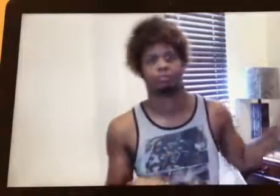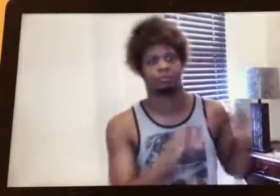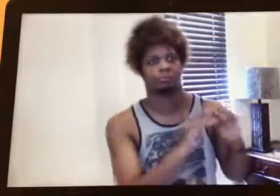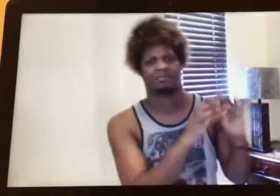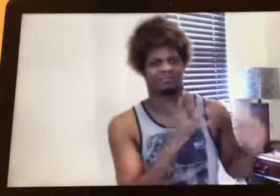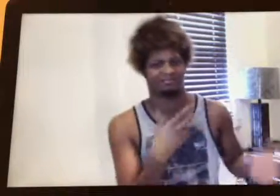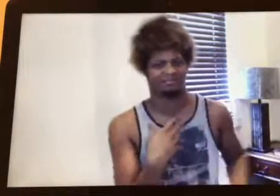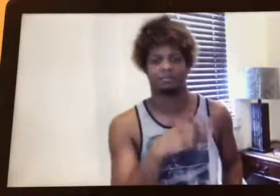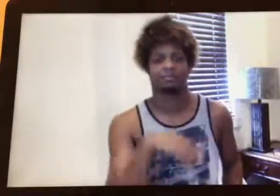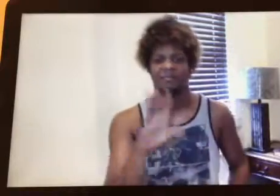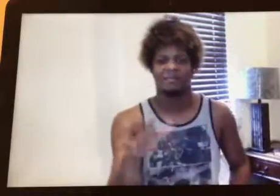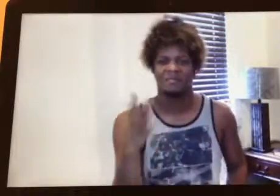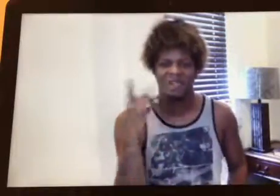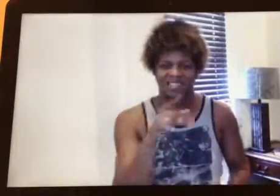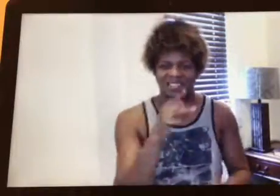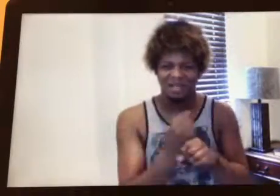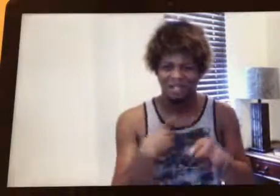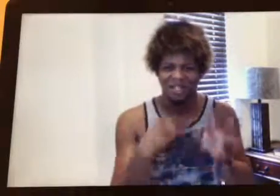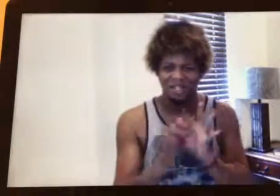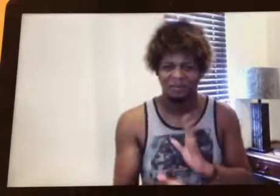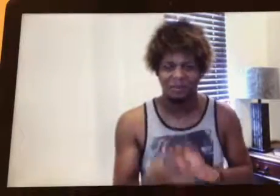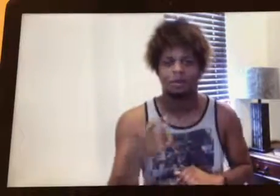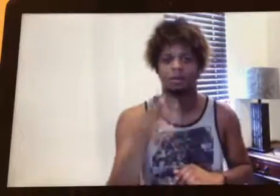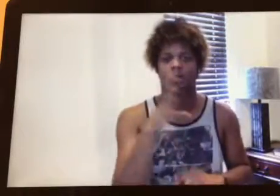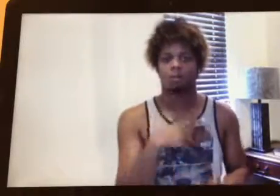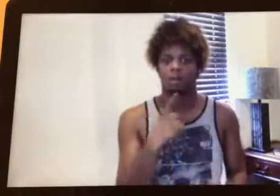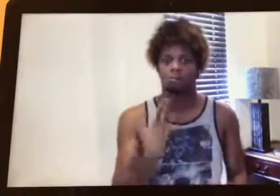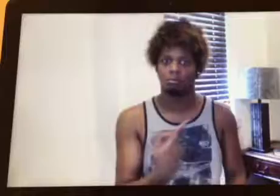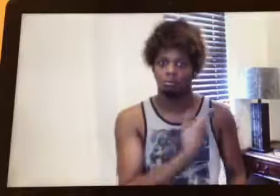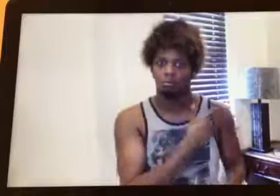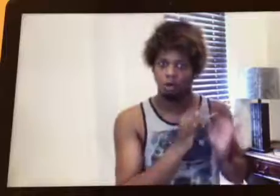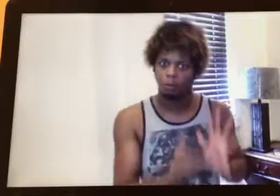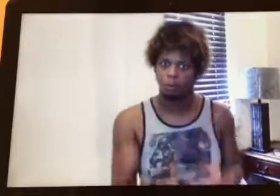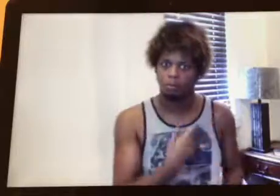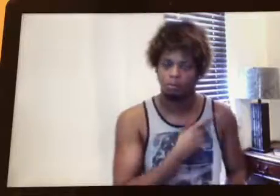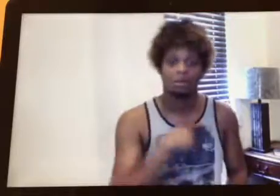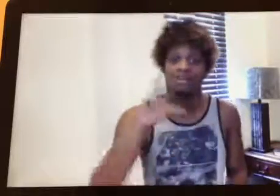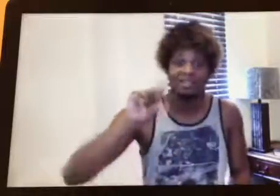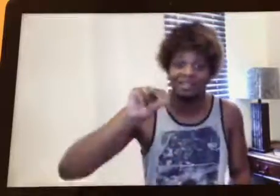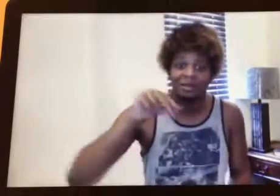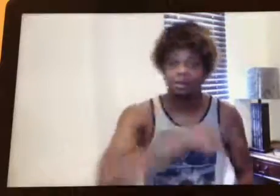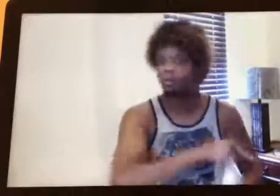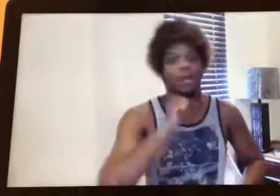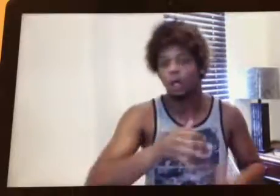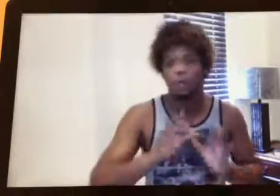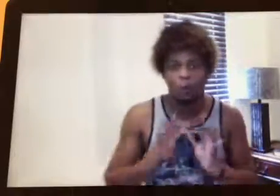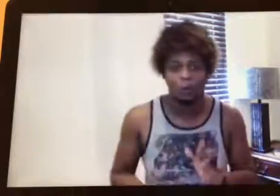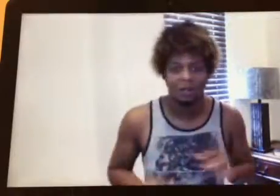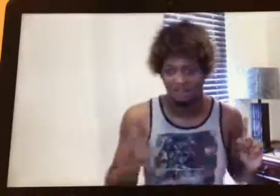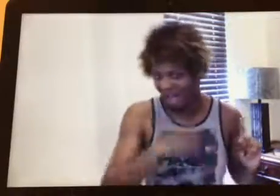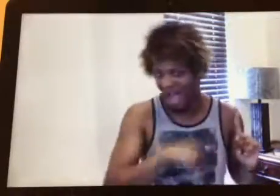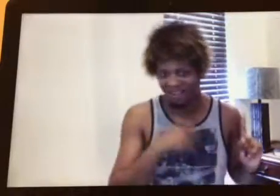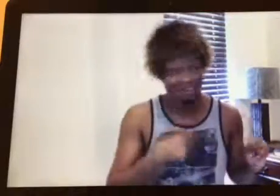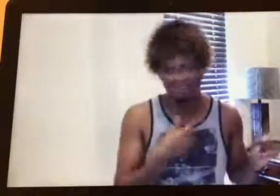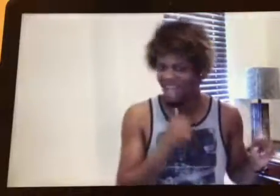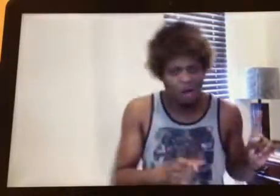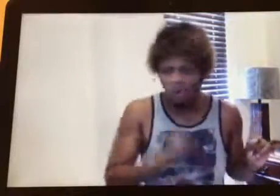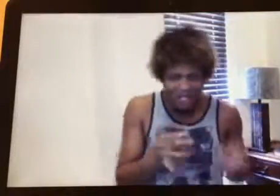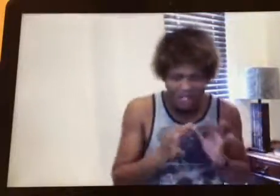went back and forth, and she was like, "No, he's fine. And I was like, "No, that's not a real interpreter. He's fake. He's